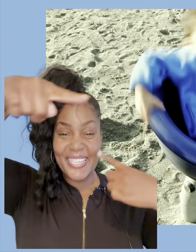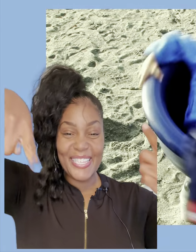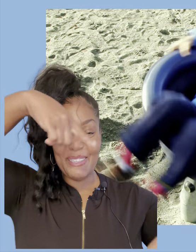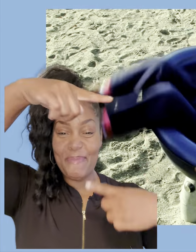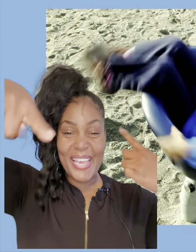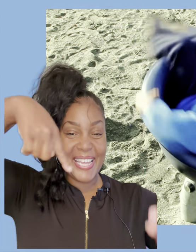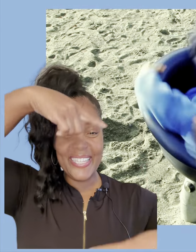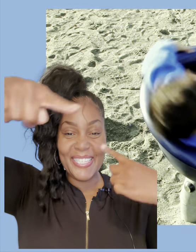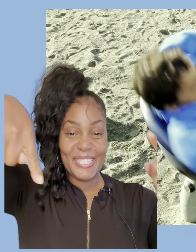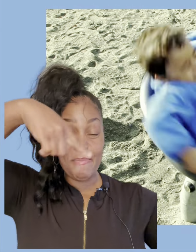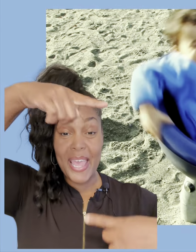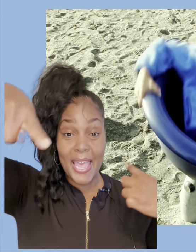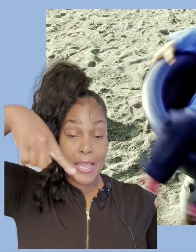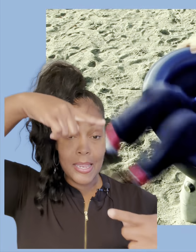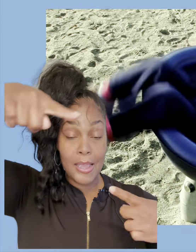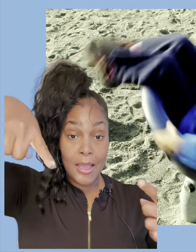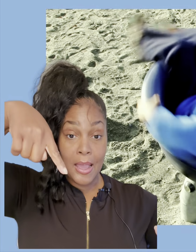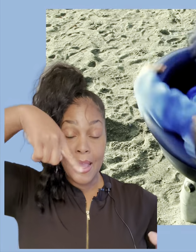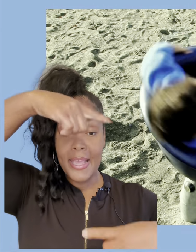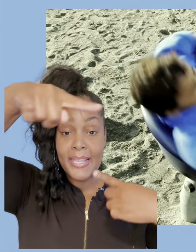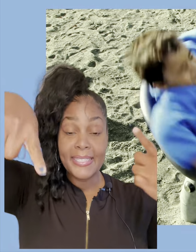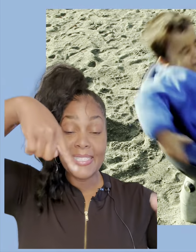Spin, spin, spin.